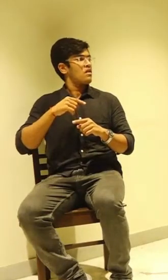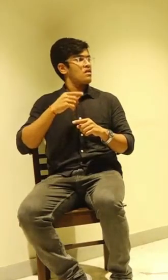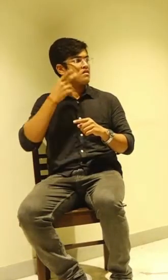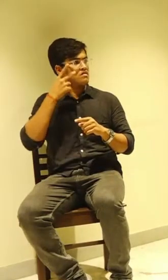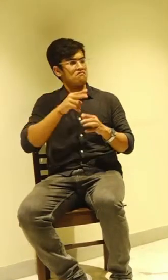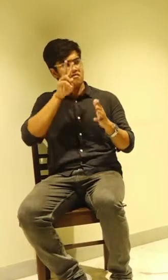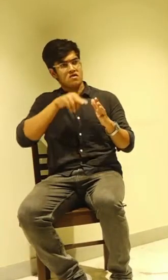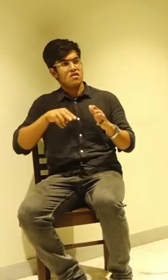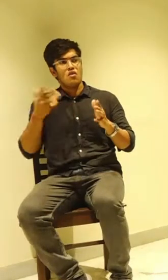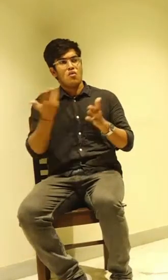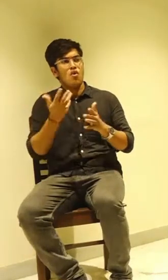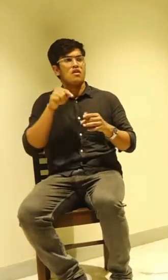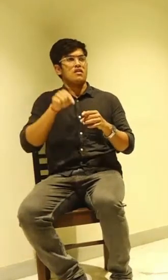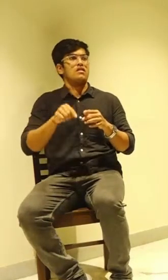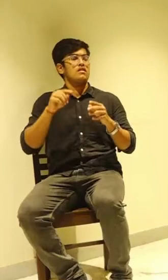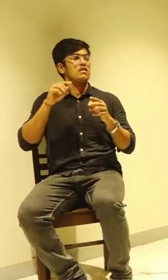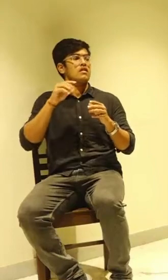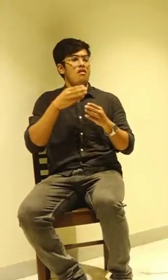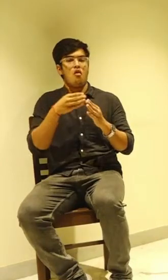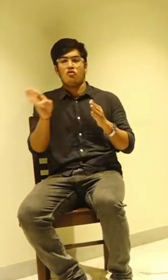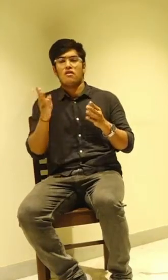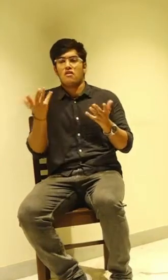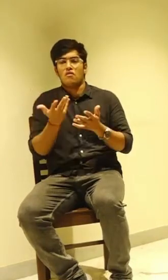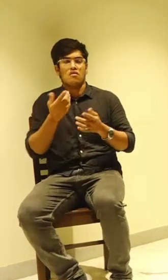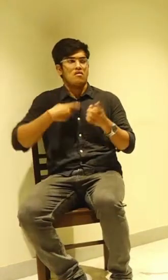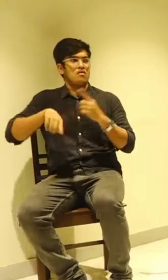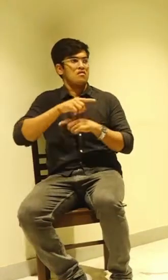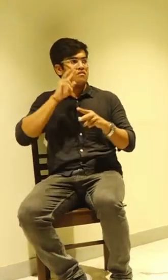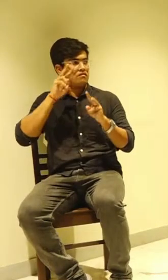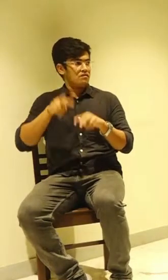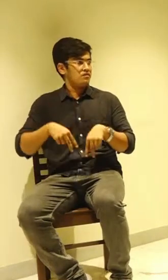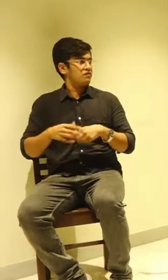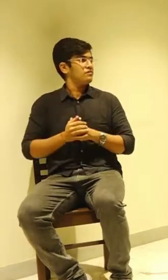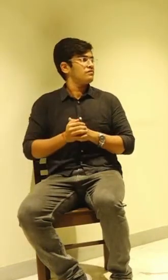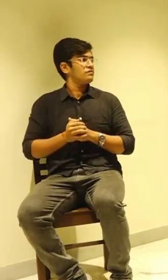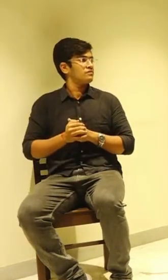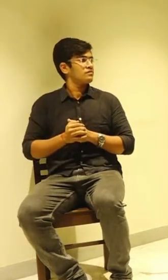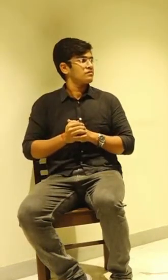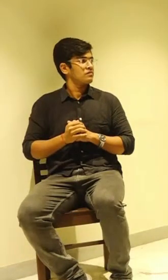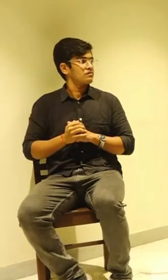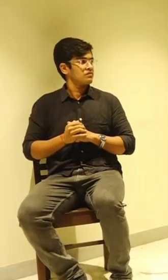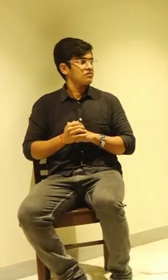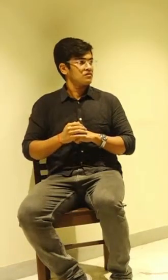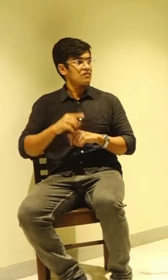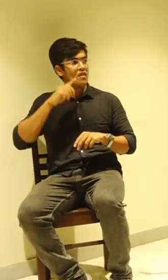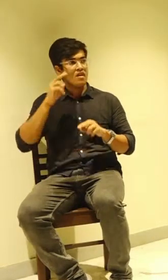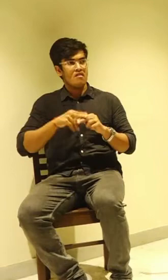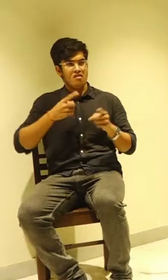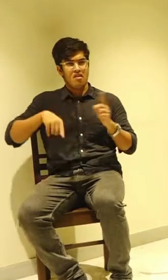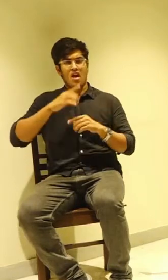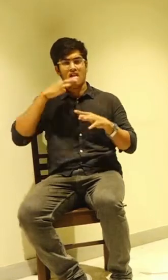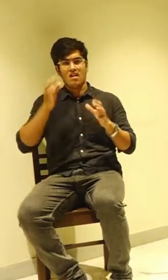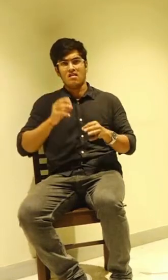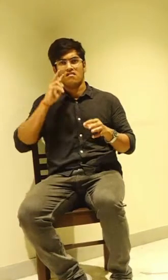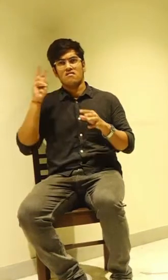about exactly what this alternative is, the idea of due process, because it will really bring to mind what was